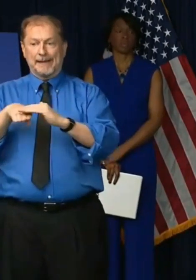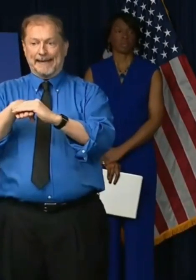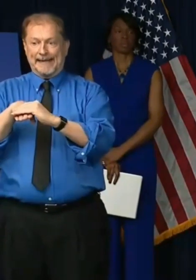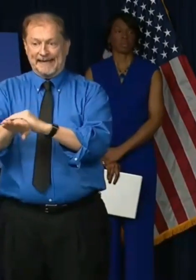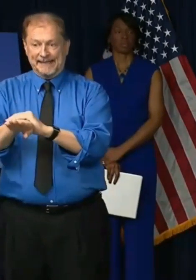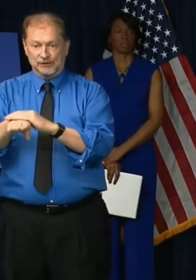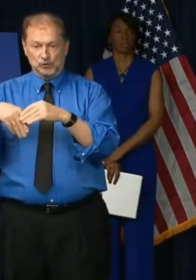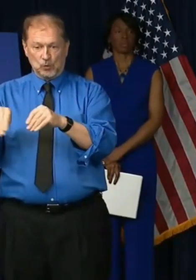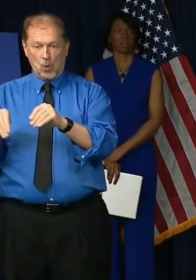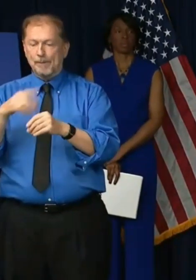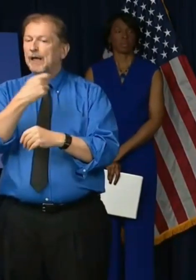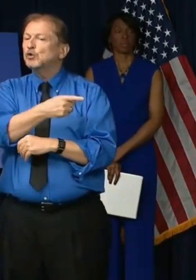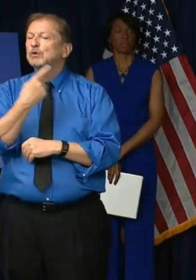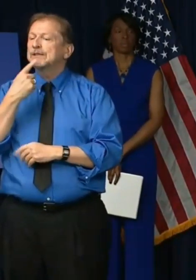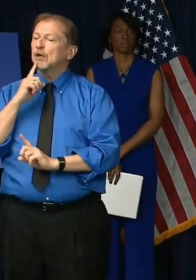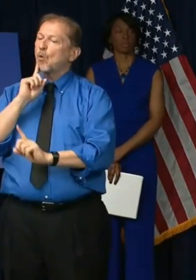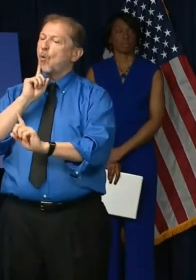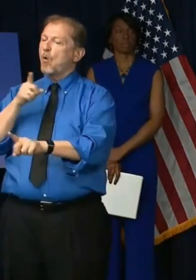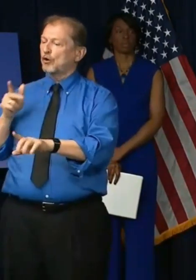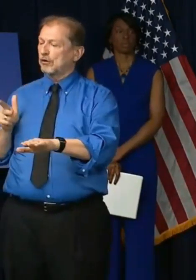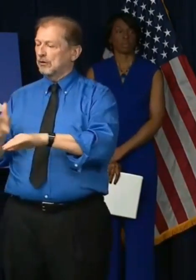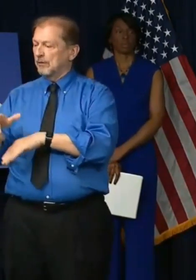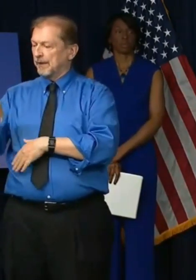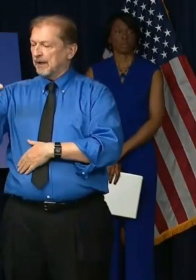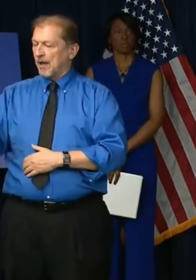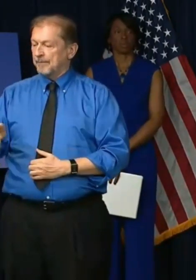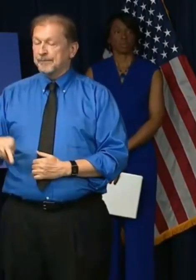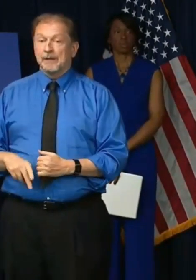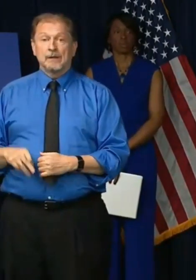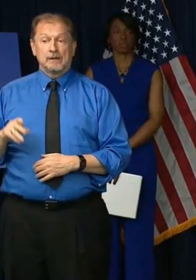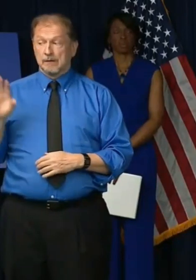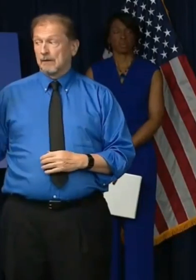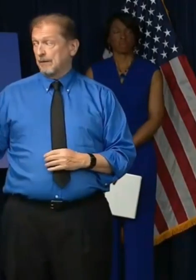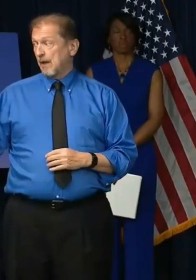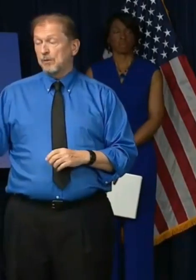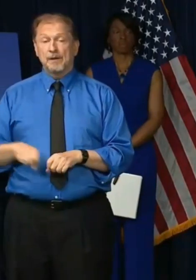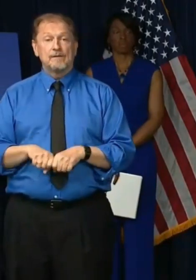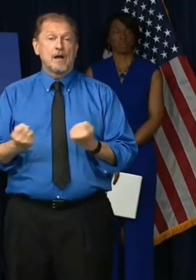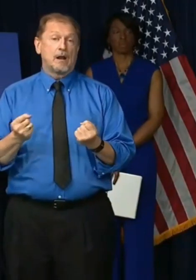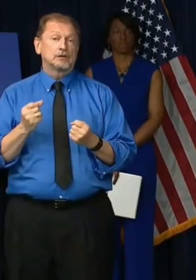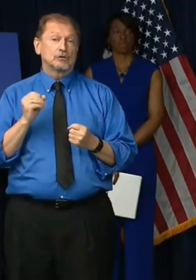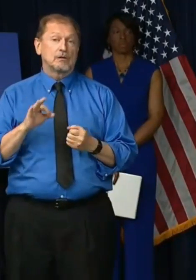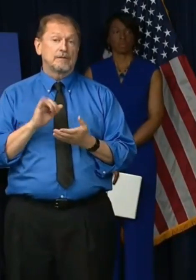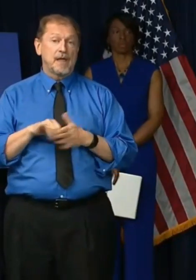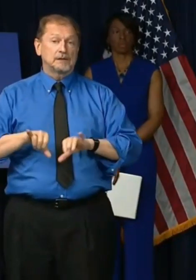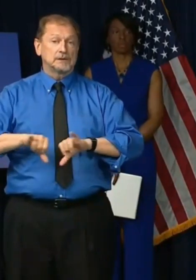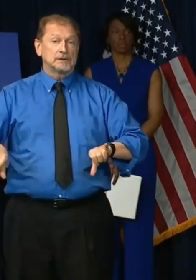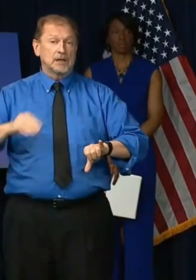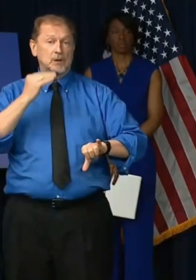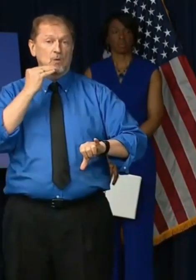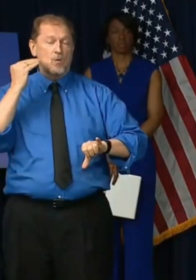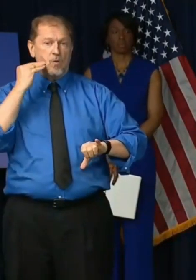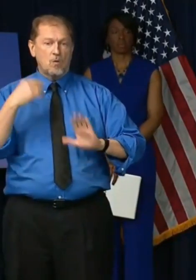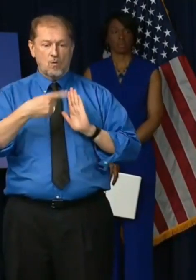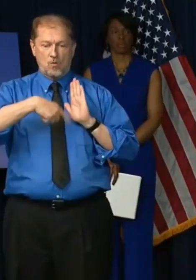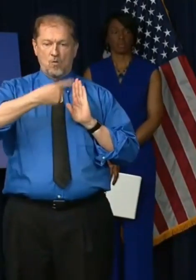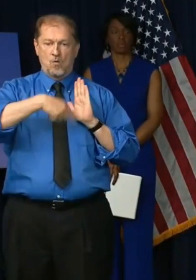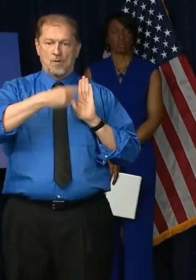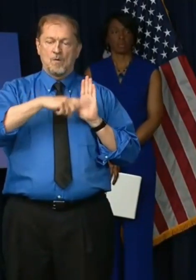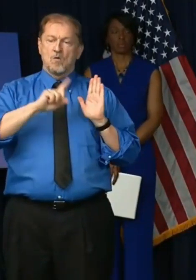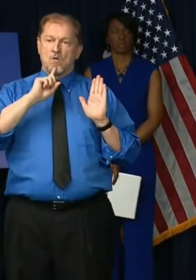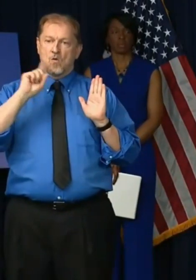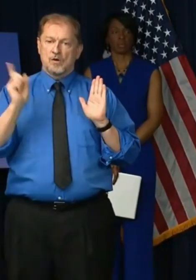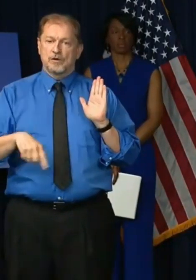sorry. You want people to go into stores. That would be a violation of the stay-at-home rule,